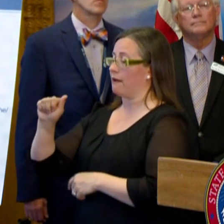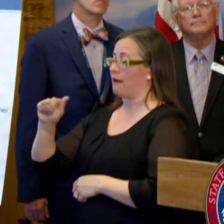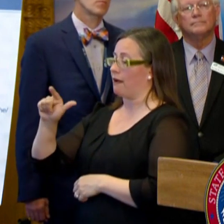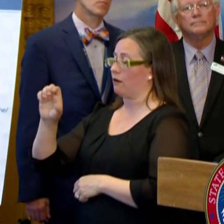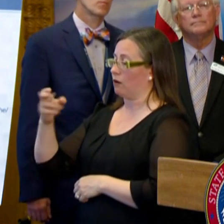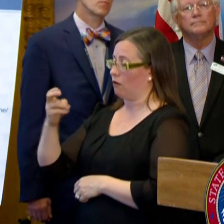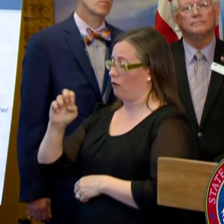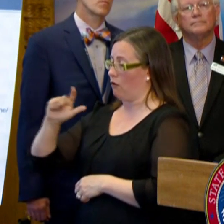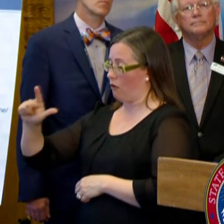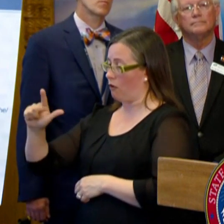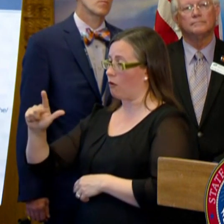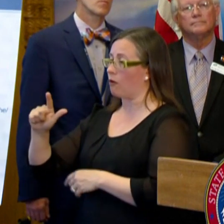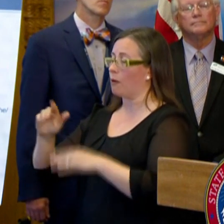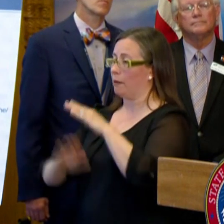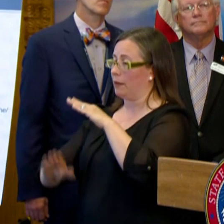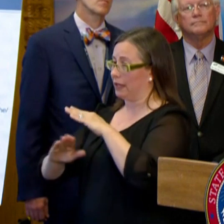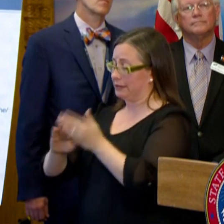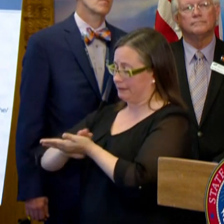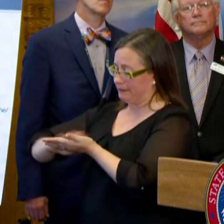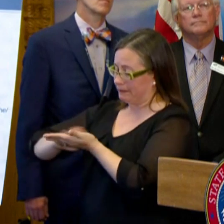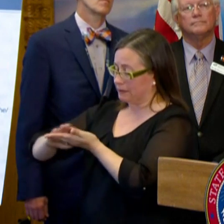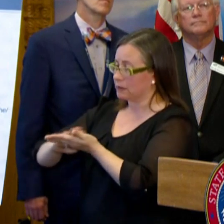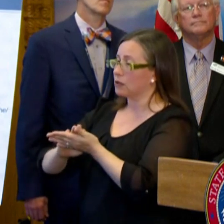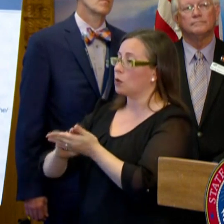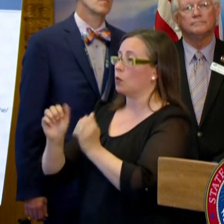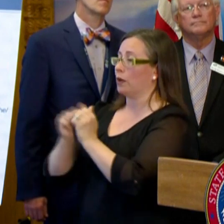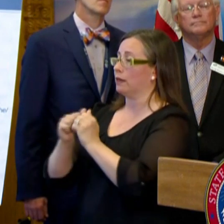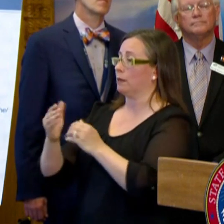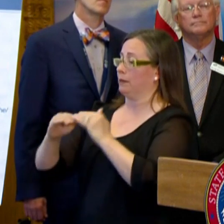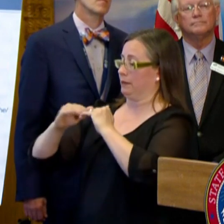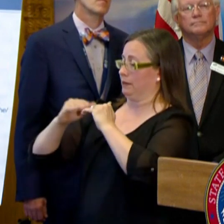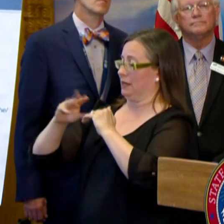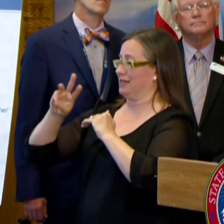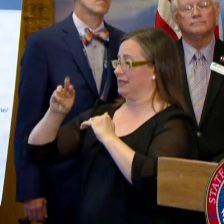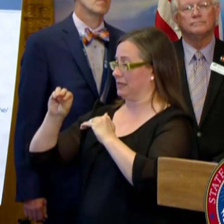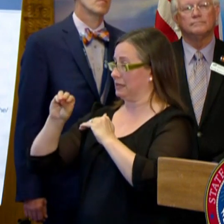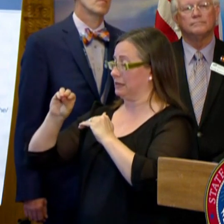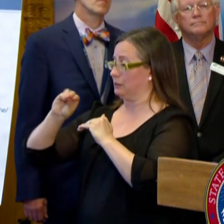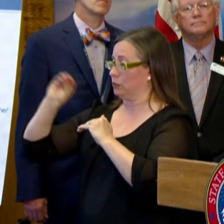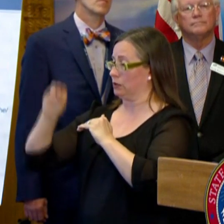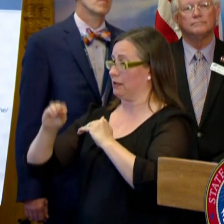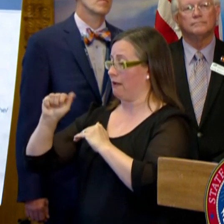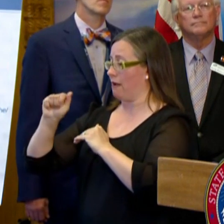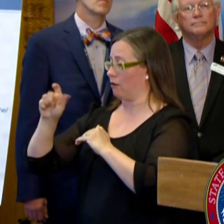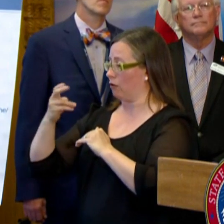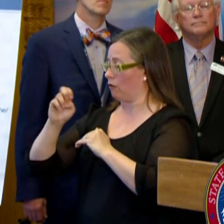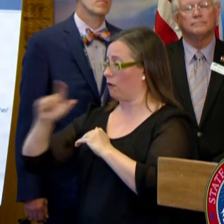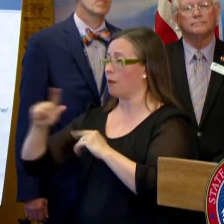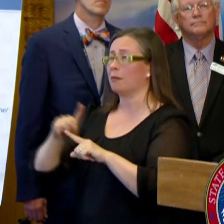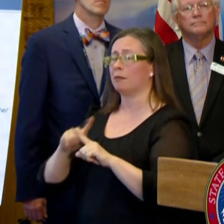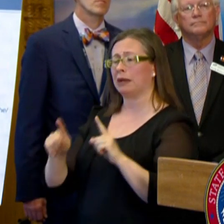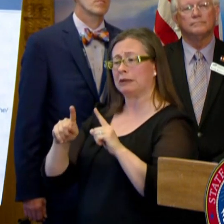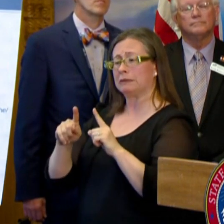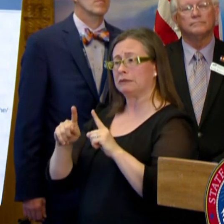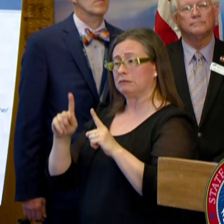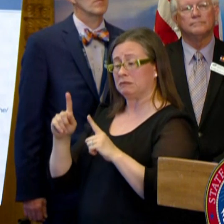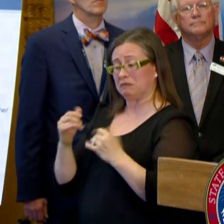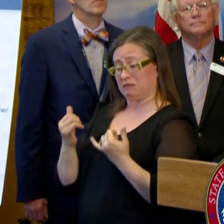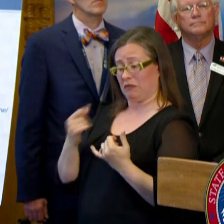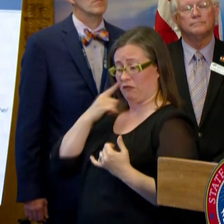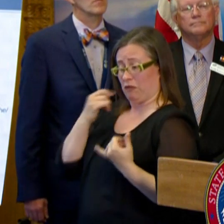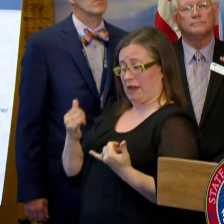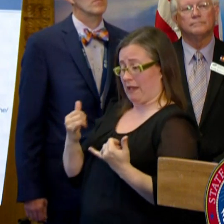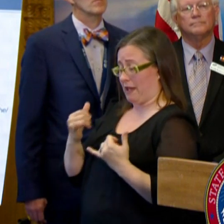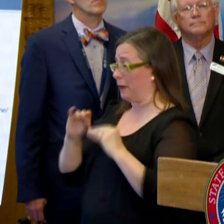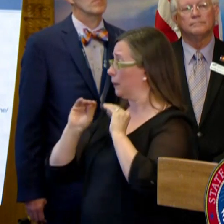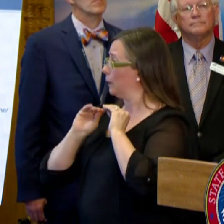at least 60% alcohol. But in the meantime, Coloradans should continue their normal daily routine. There's no diagnosed cases in